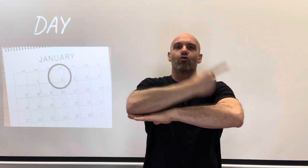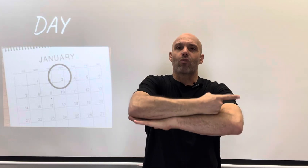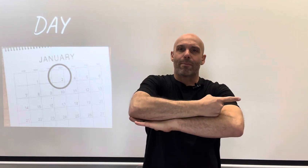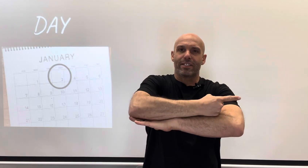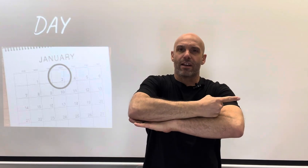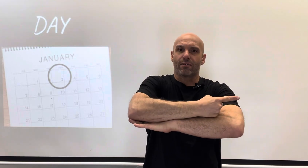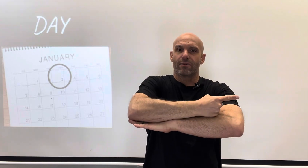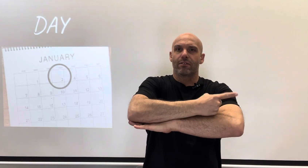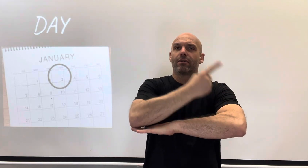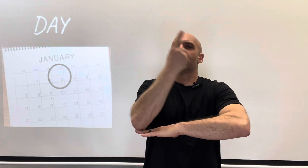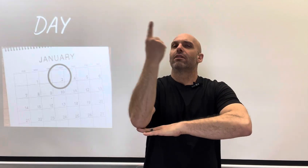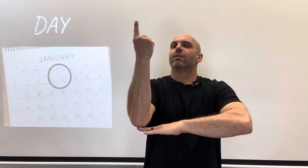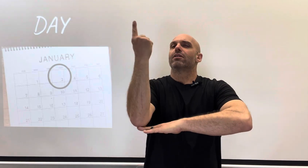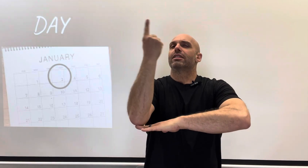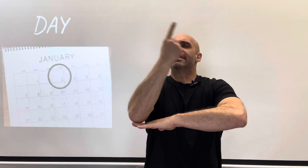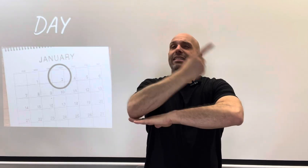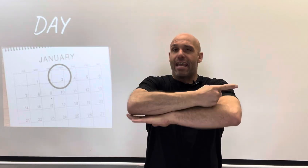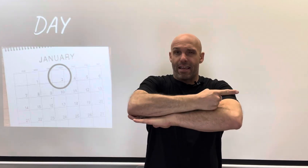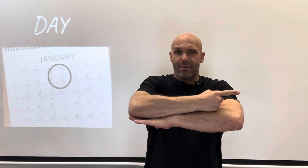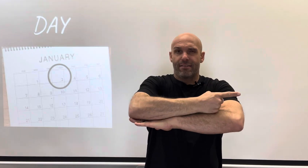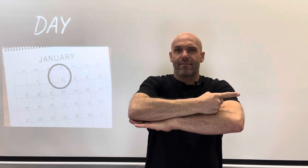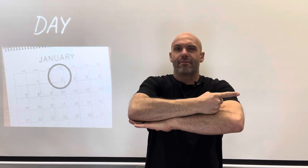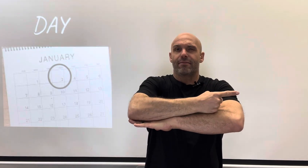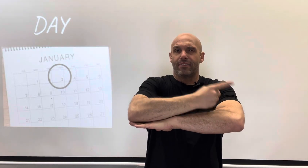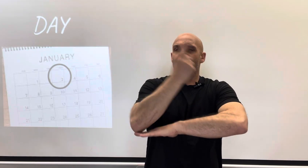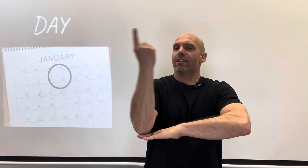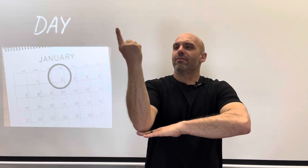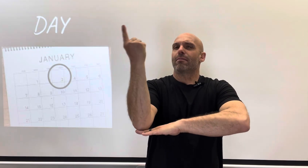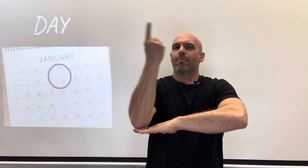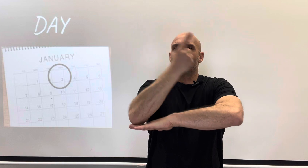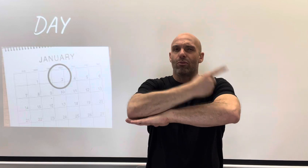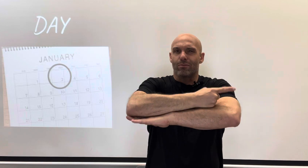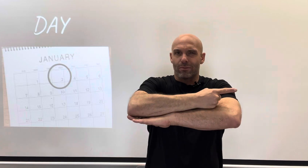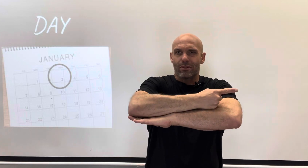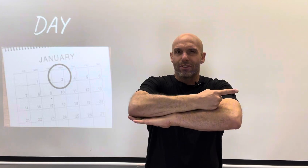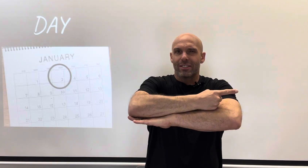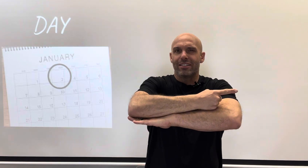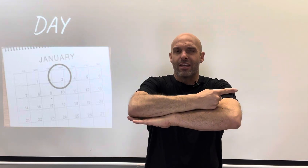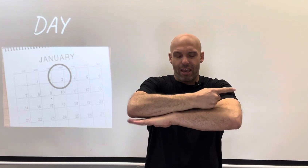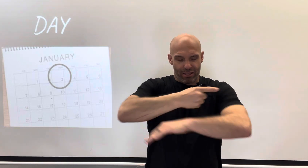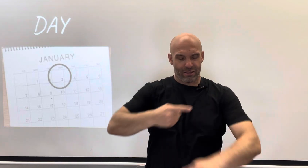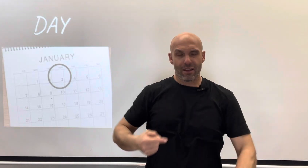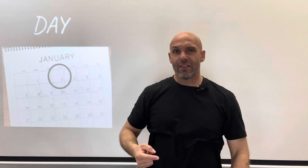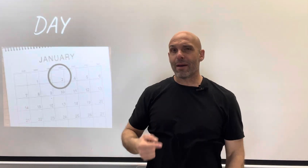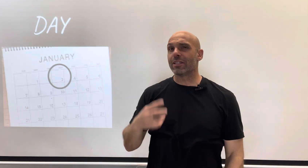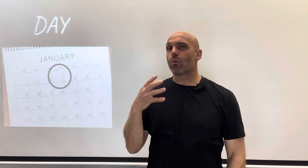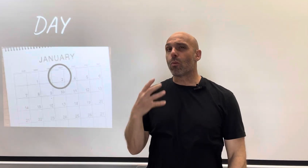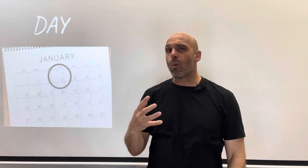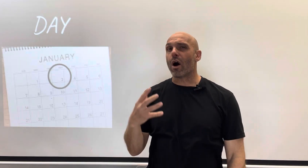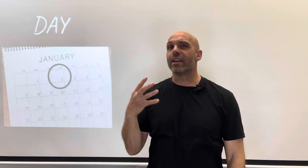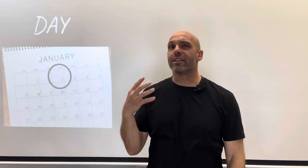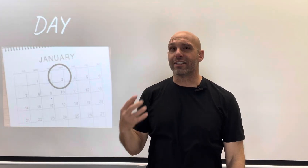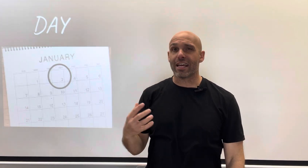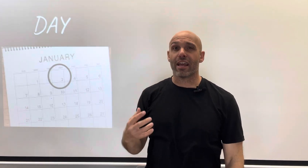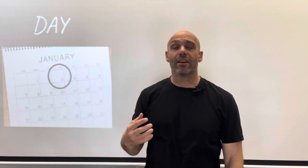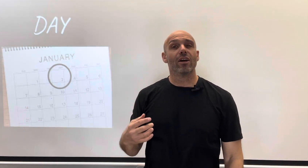drop it down. Day. Okay? Boom. Day. That means 1 day.